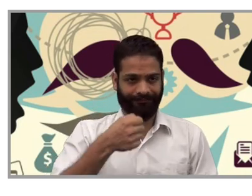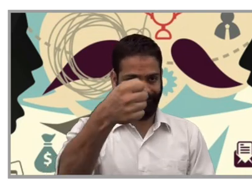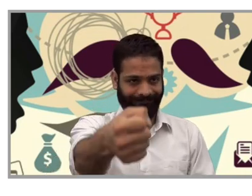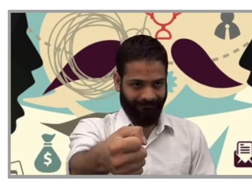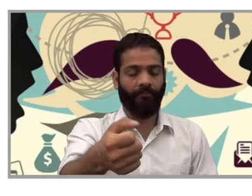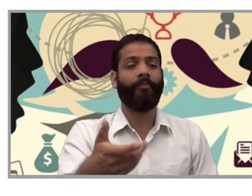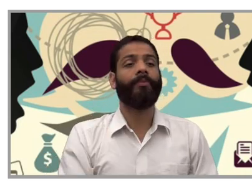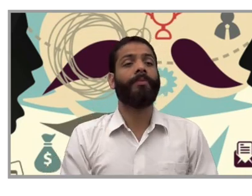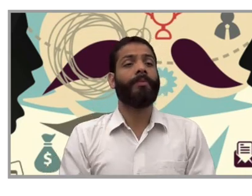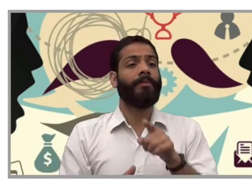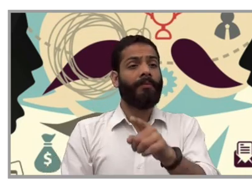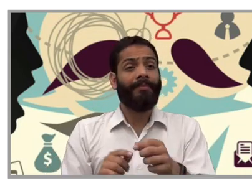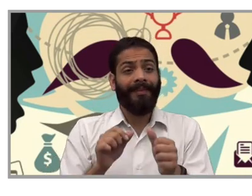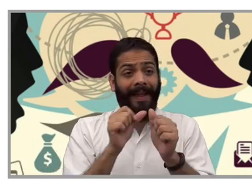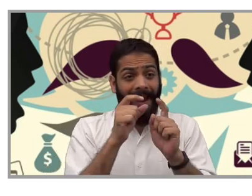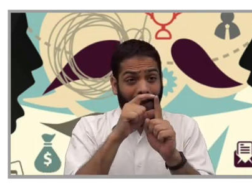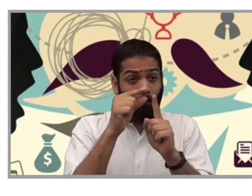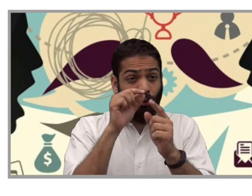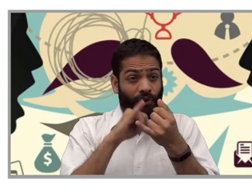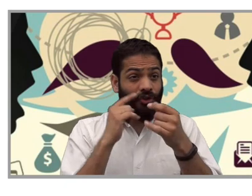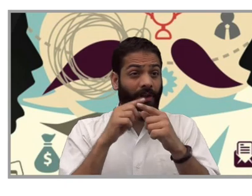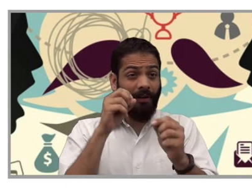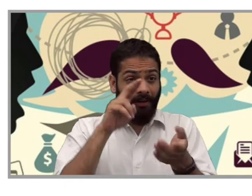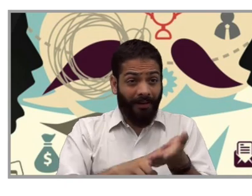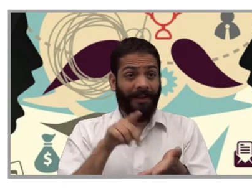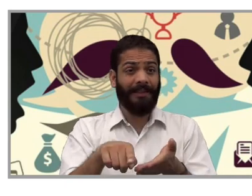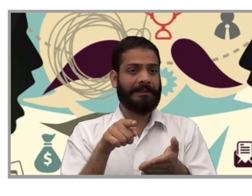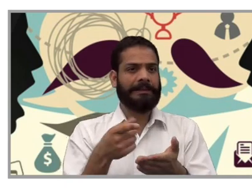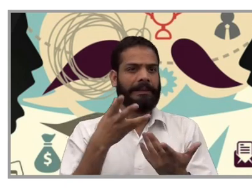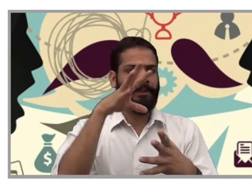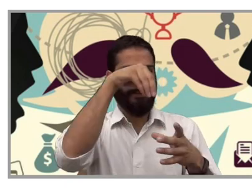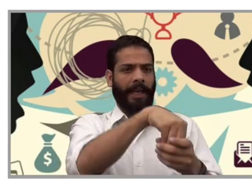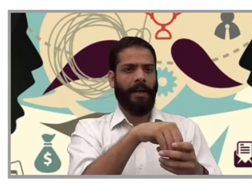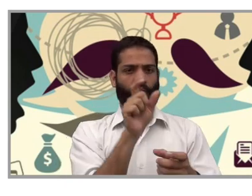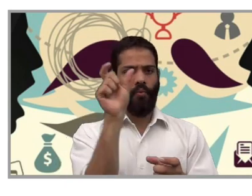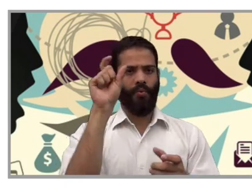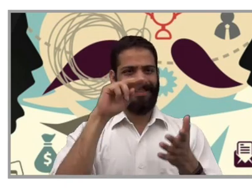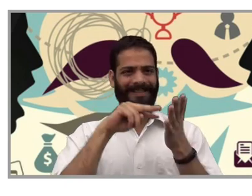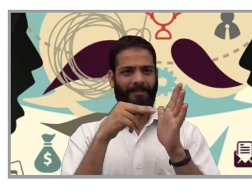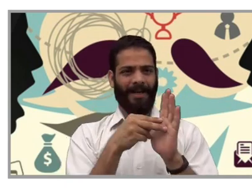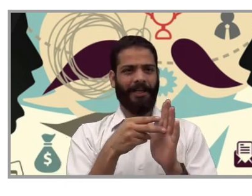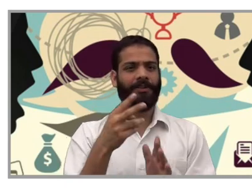clarify the semantics of the ad positions.